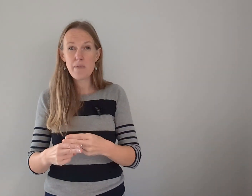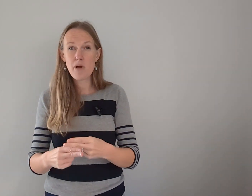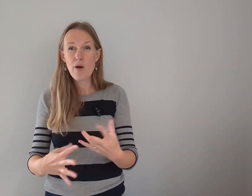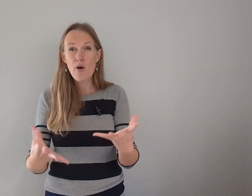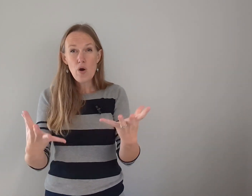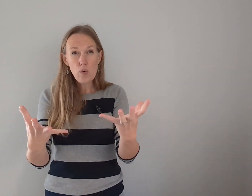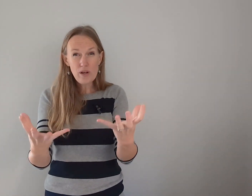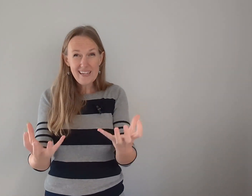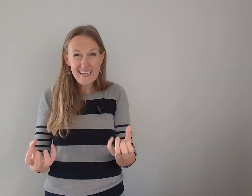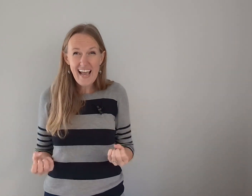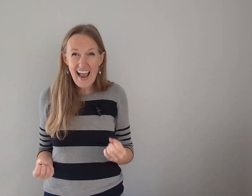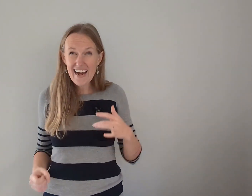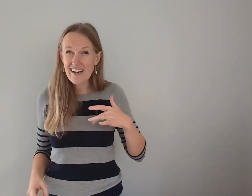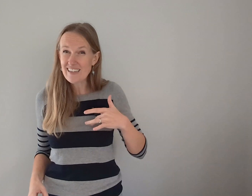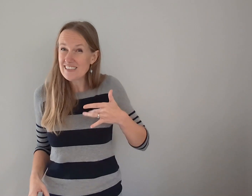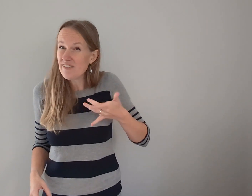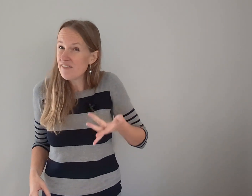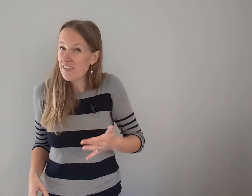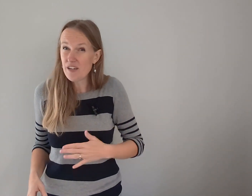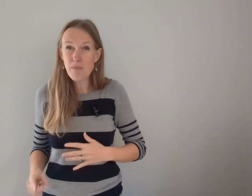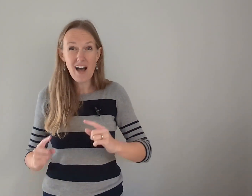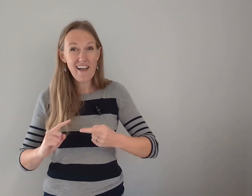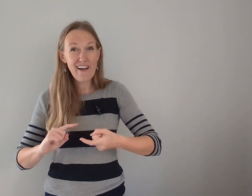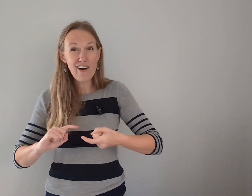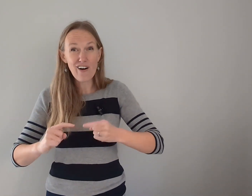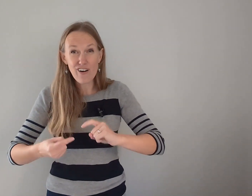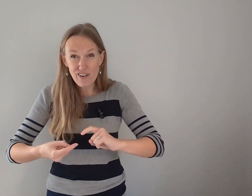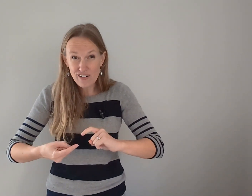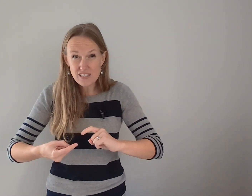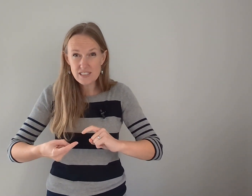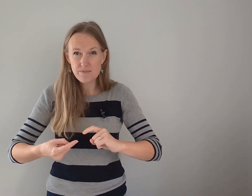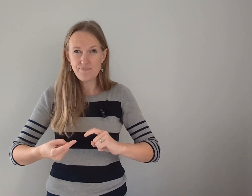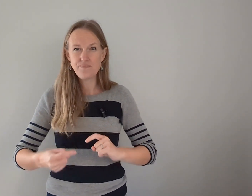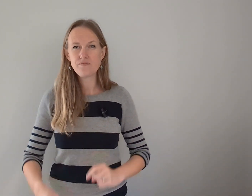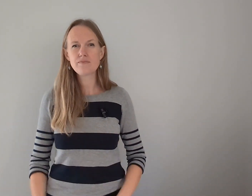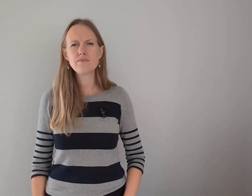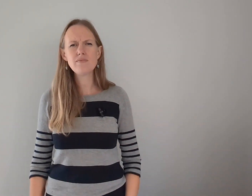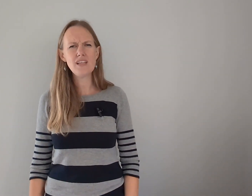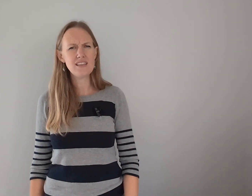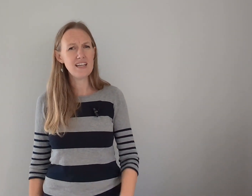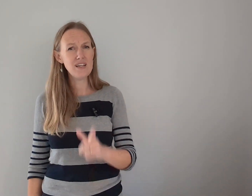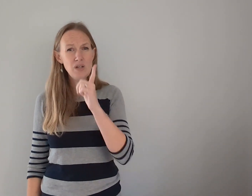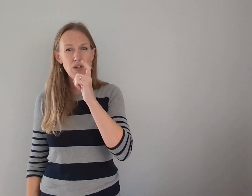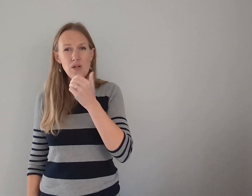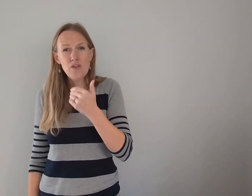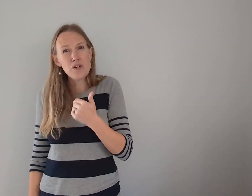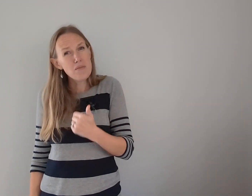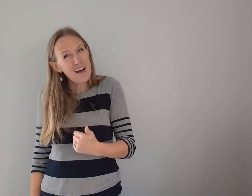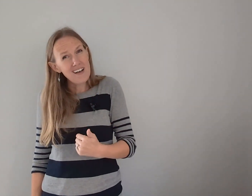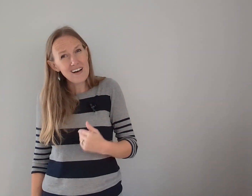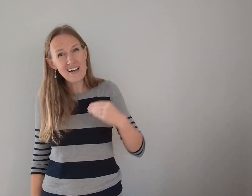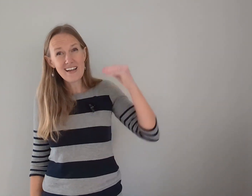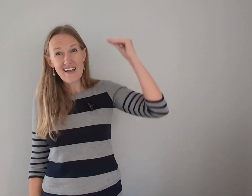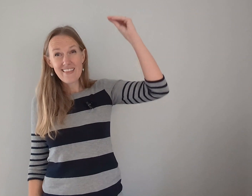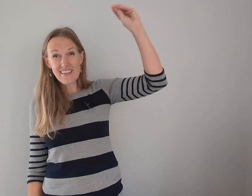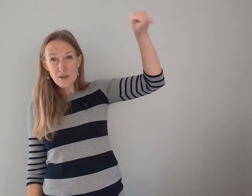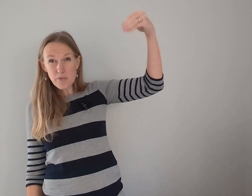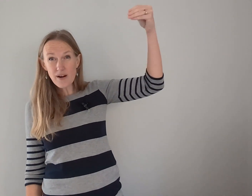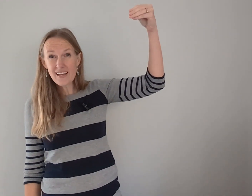name, would care to feel my hurt? And then who am I that the bright